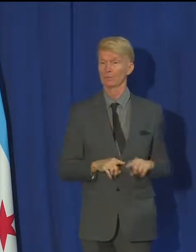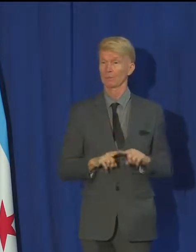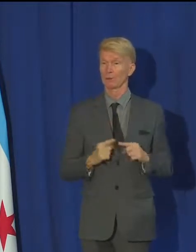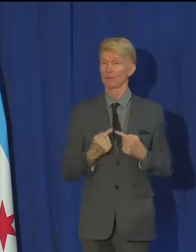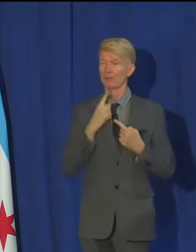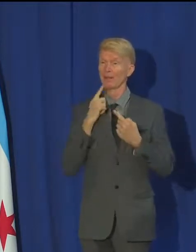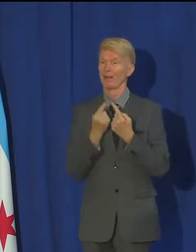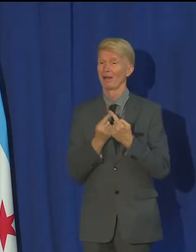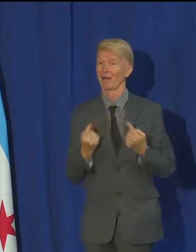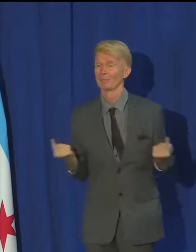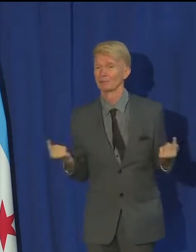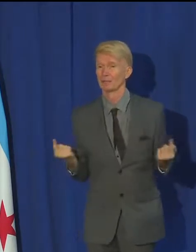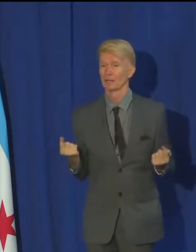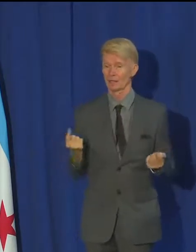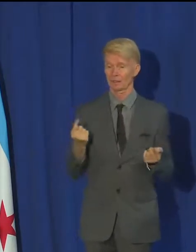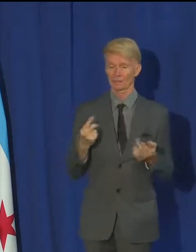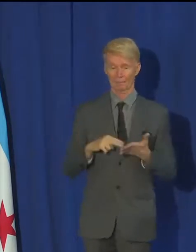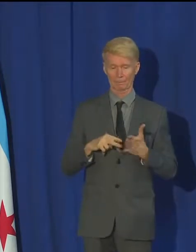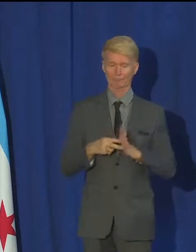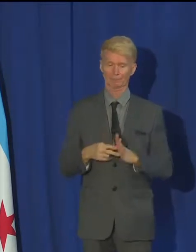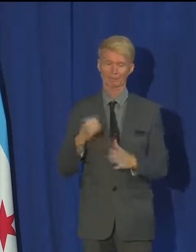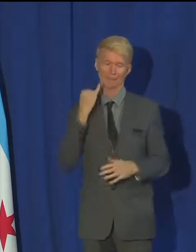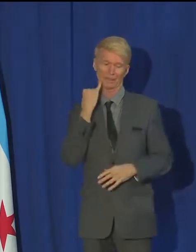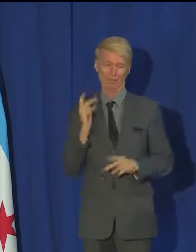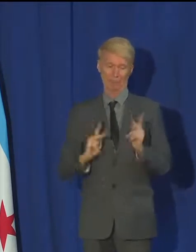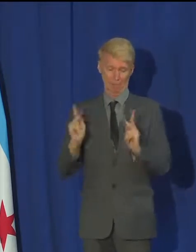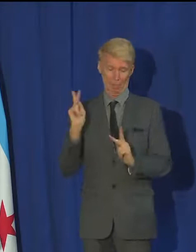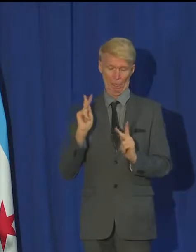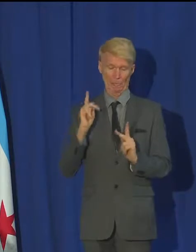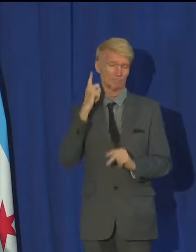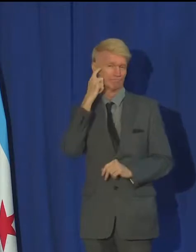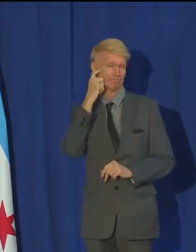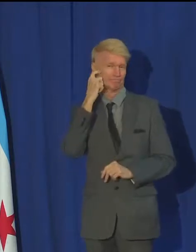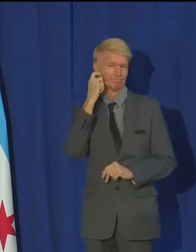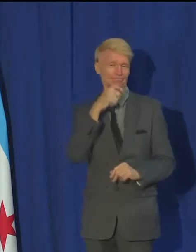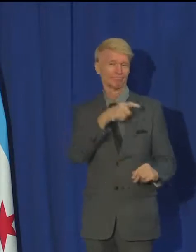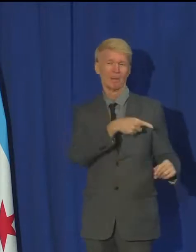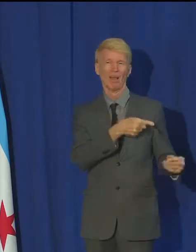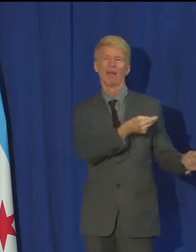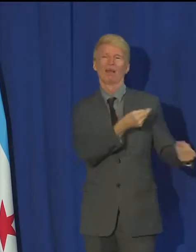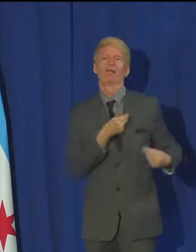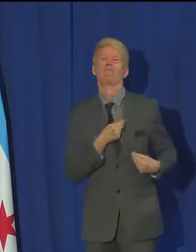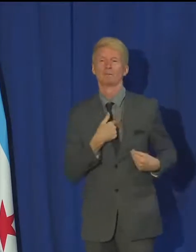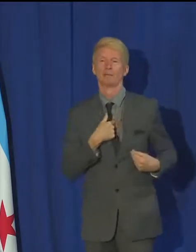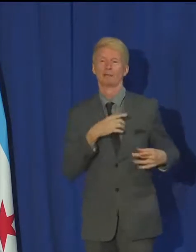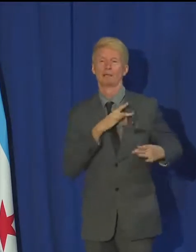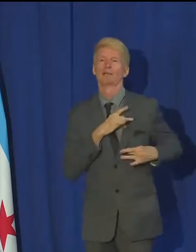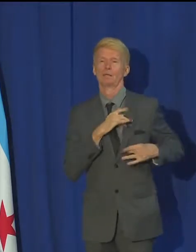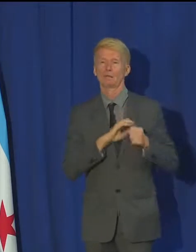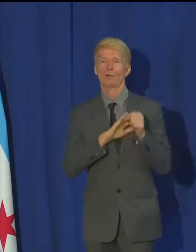inverse of where if people did know or had a good guess of who they had potentially been exposed to with COVID,